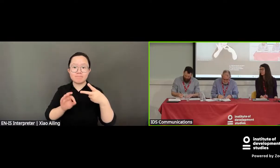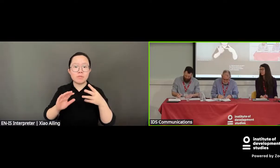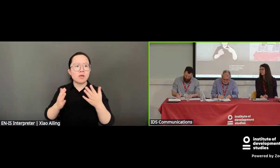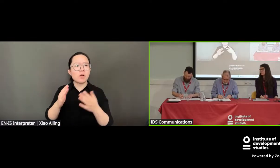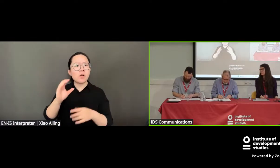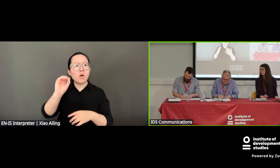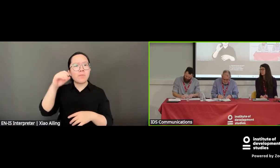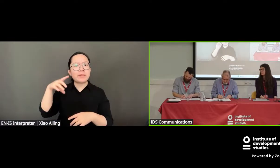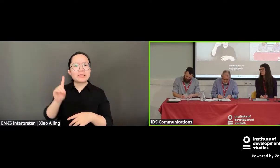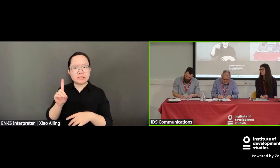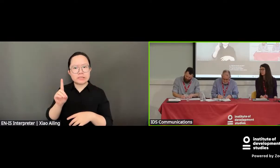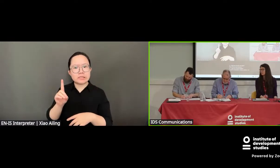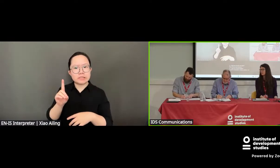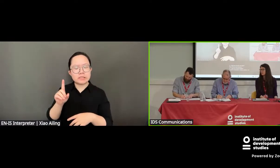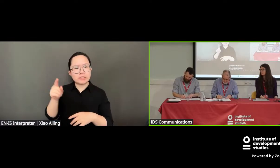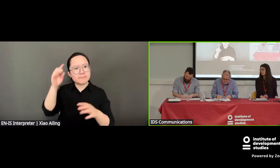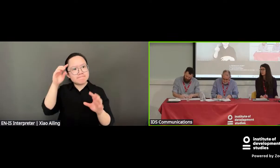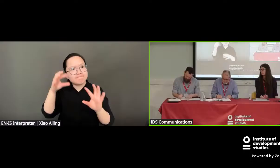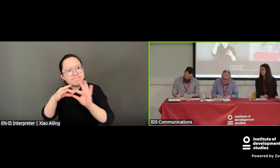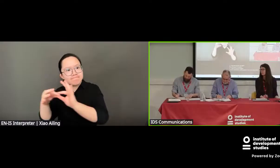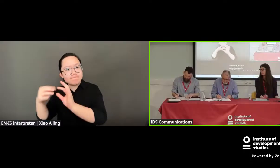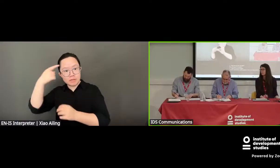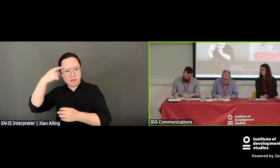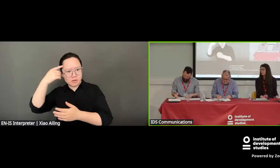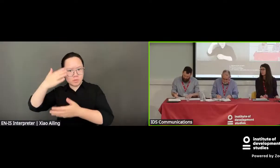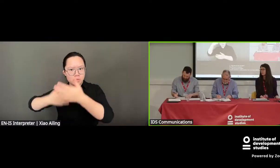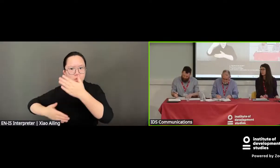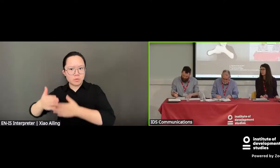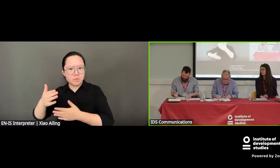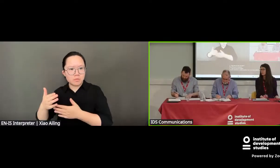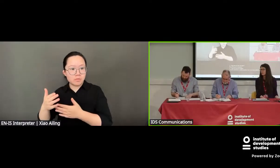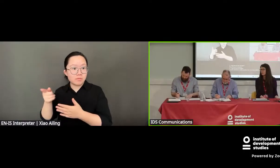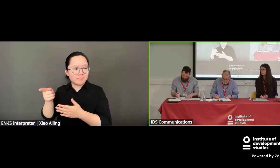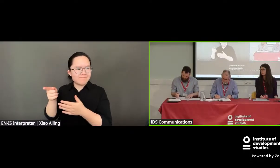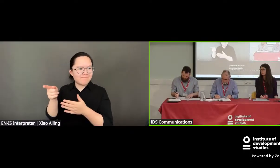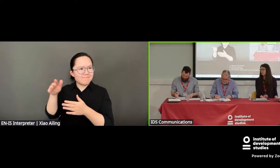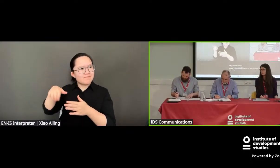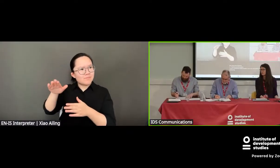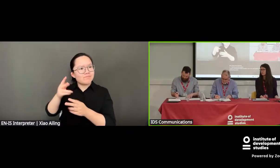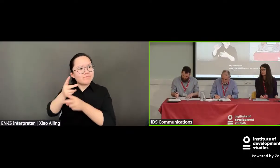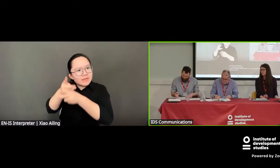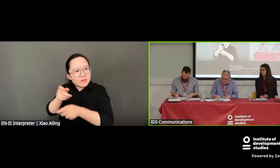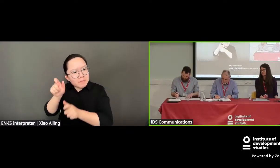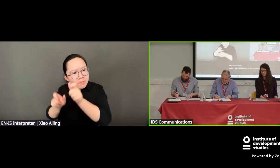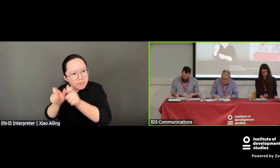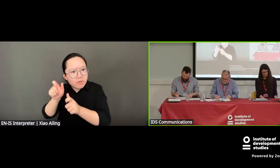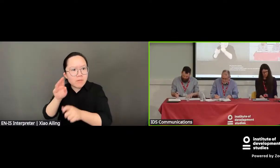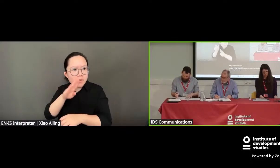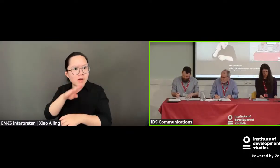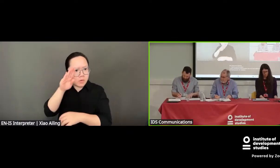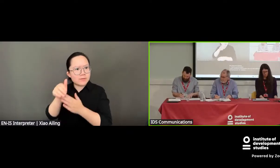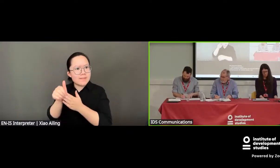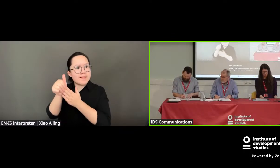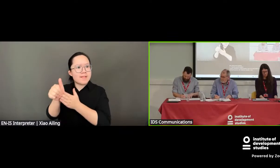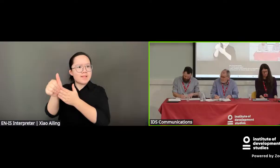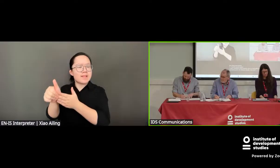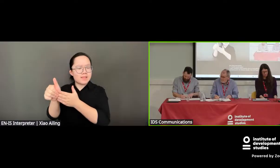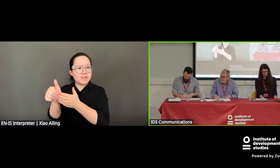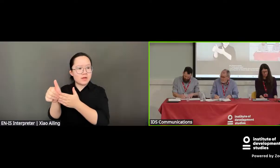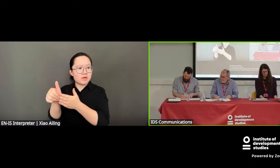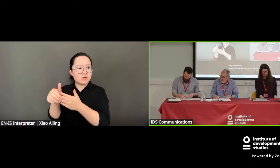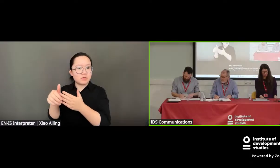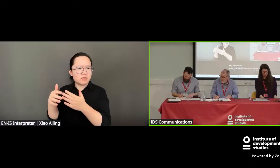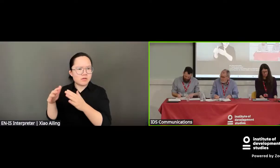with an intellectual disability, which in most cases are led by parents and caregivers? Should they be identified as specific